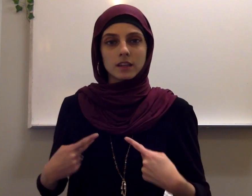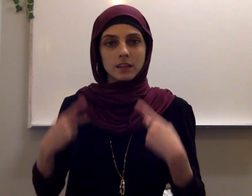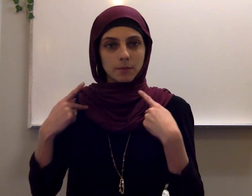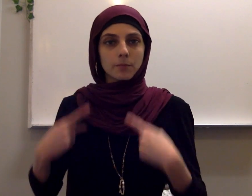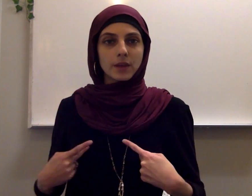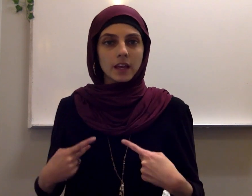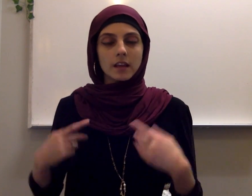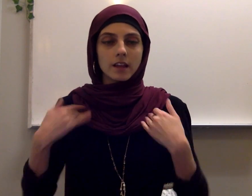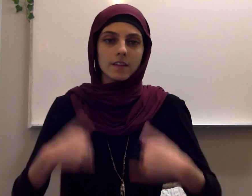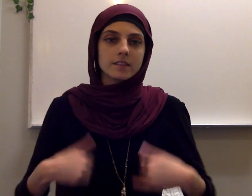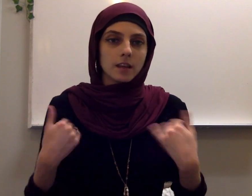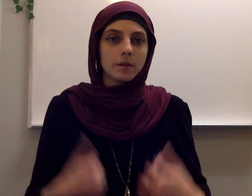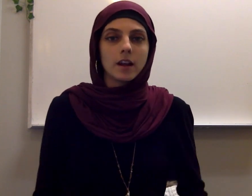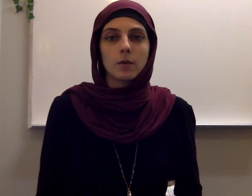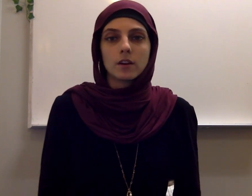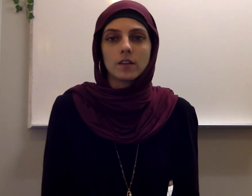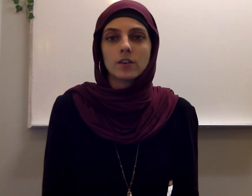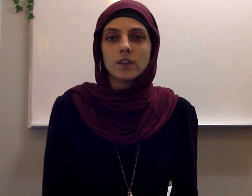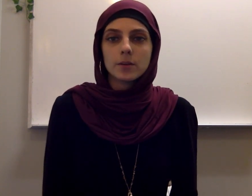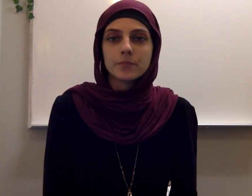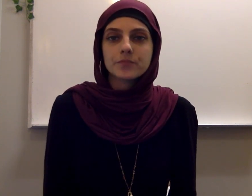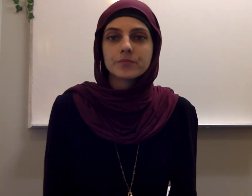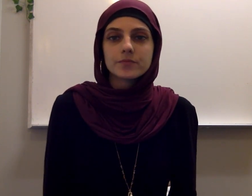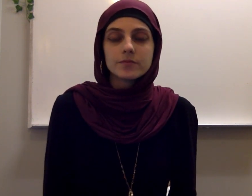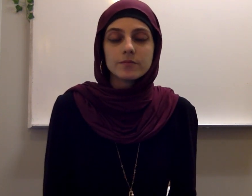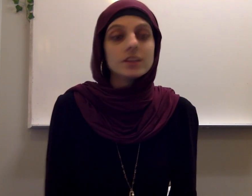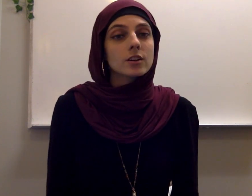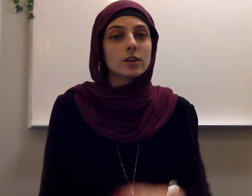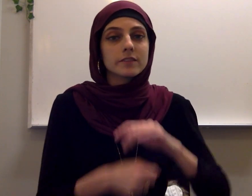the P in the same area where your lungs are. COVID.